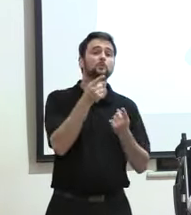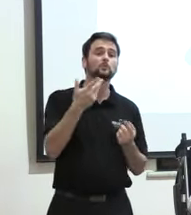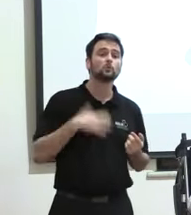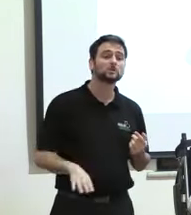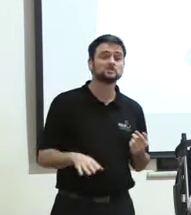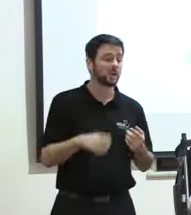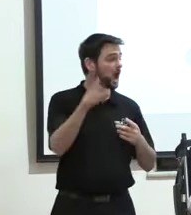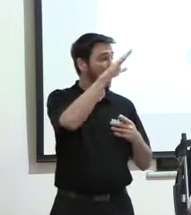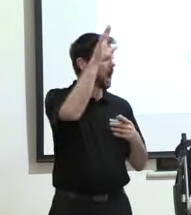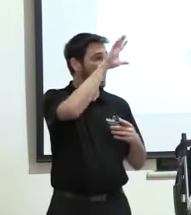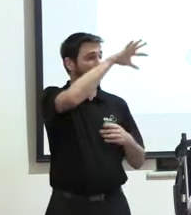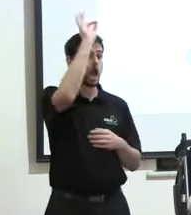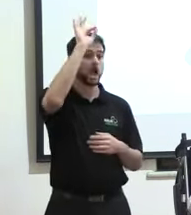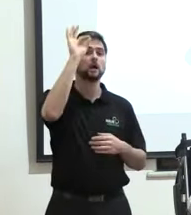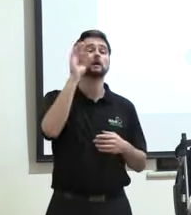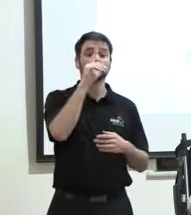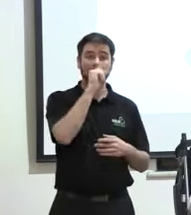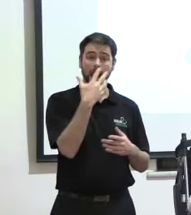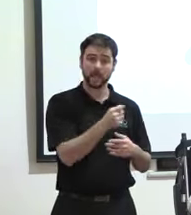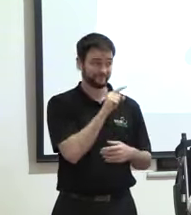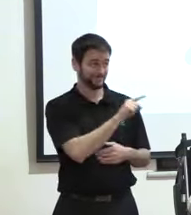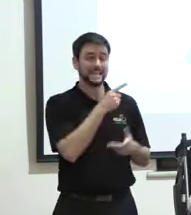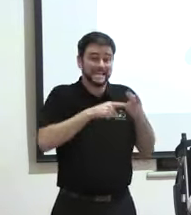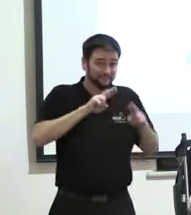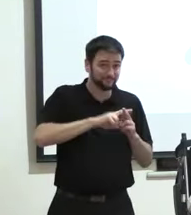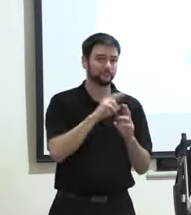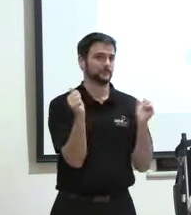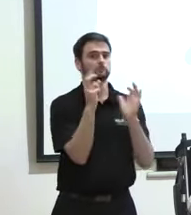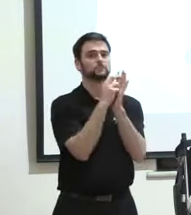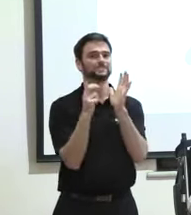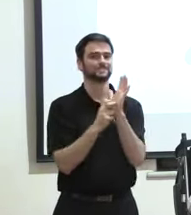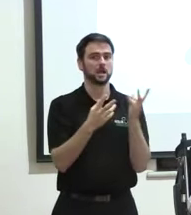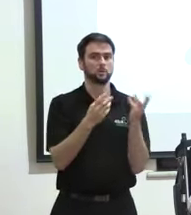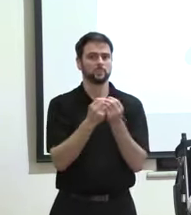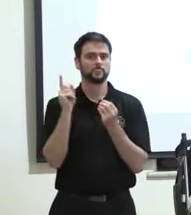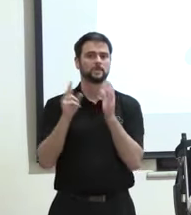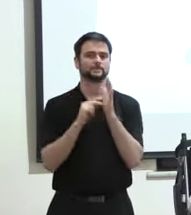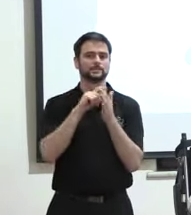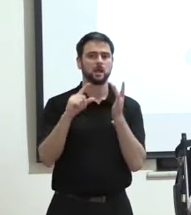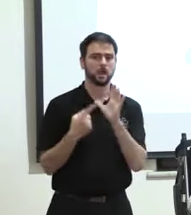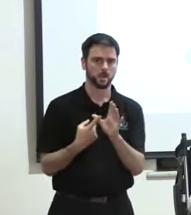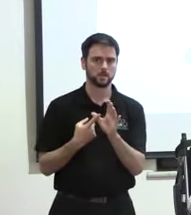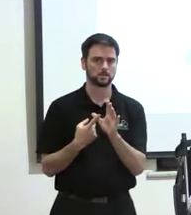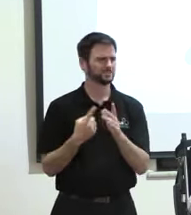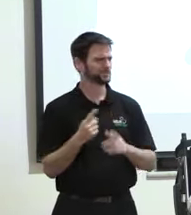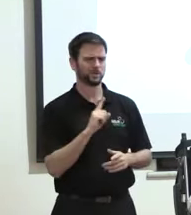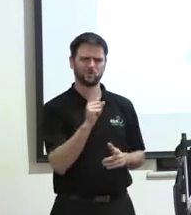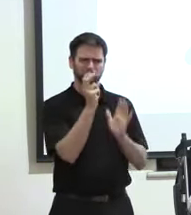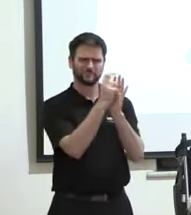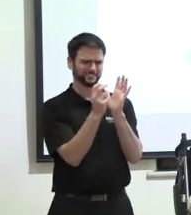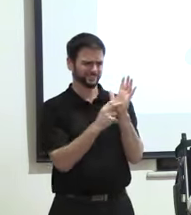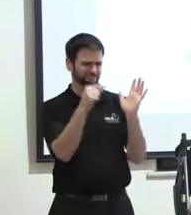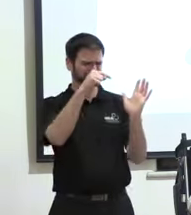pay for those services. But what does registering for the NDIS mean? It means that a business